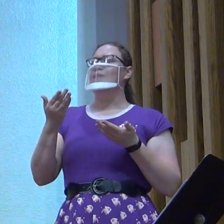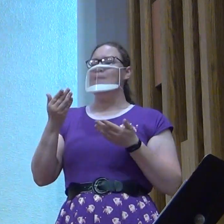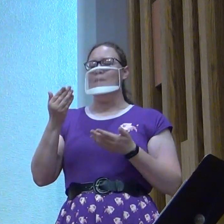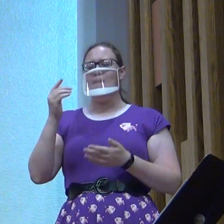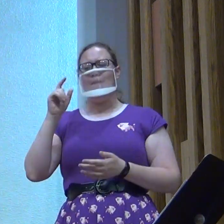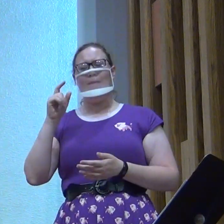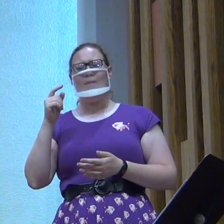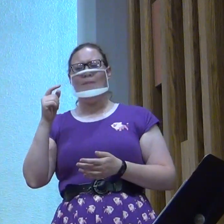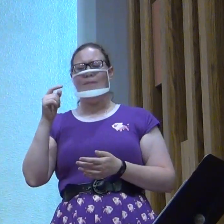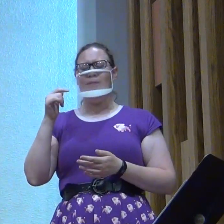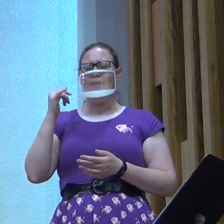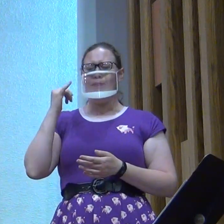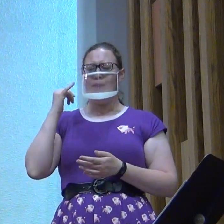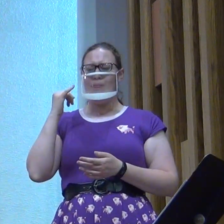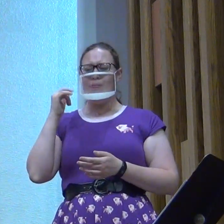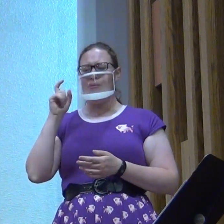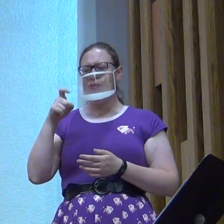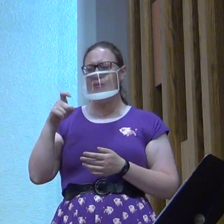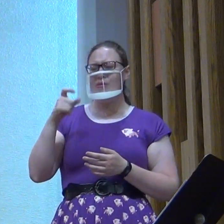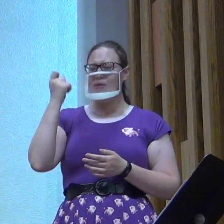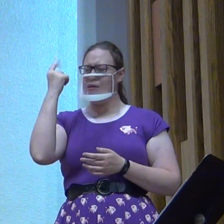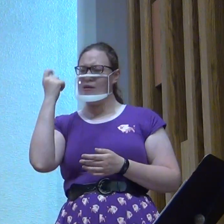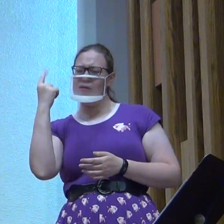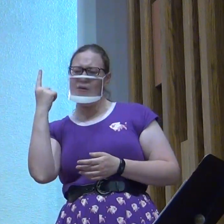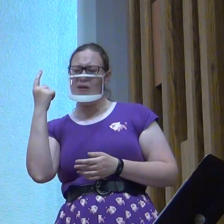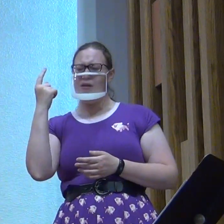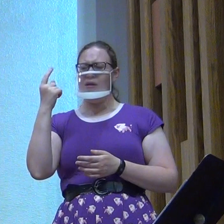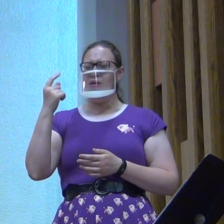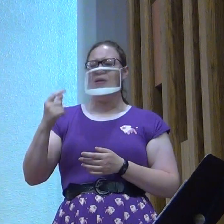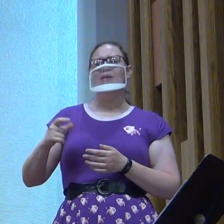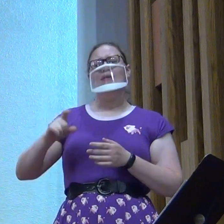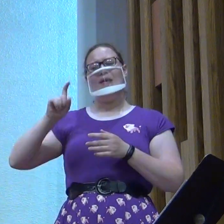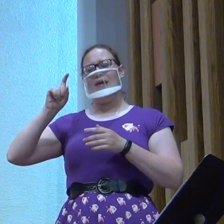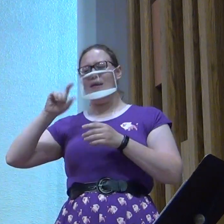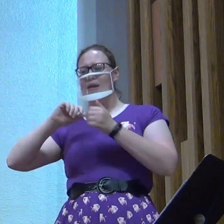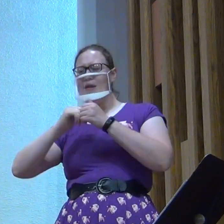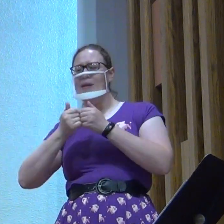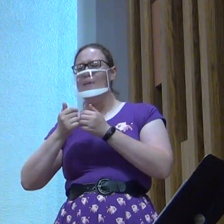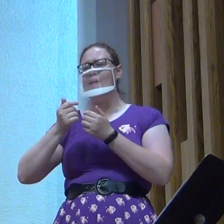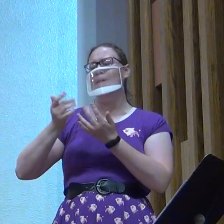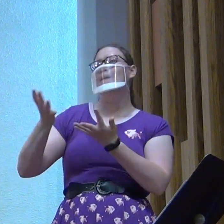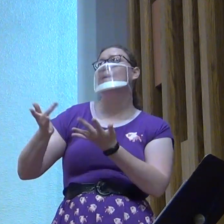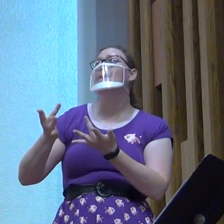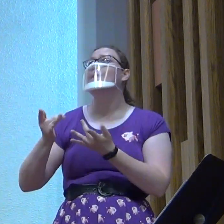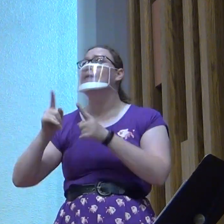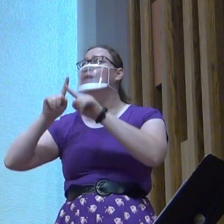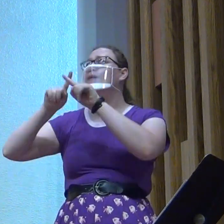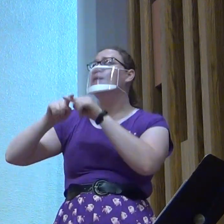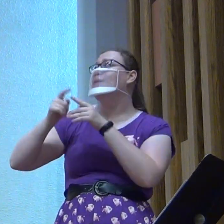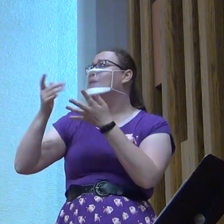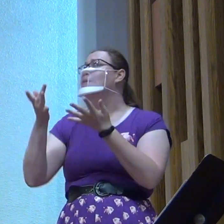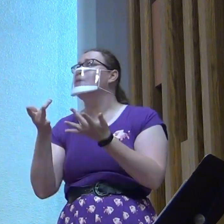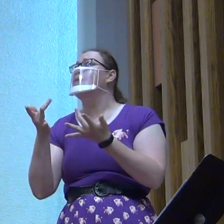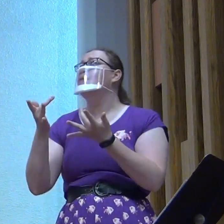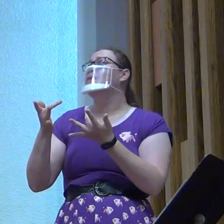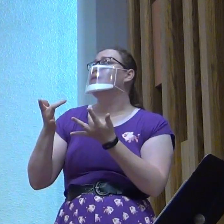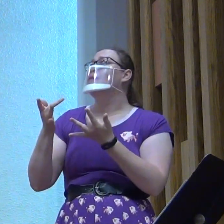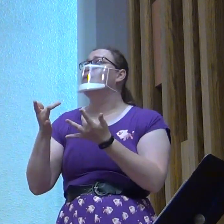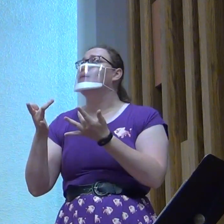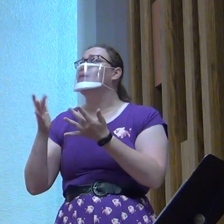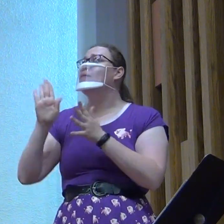the spiritual discipline of waiting on you.